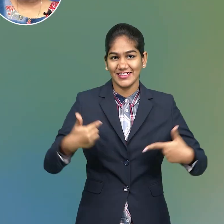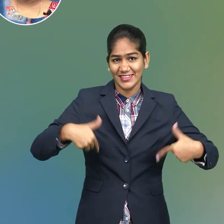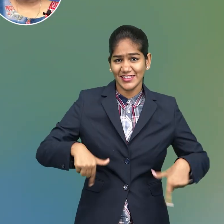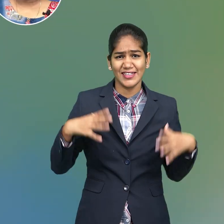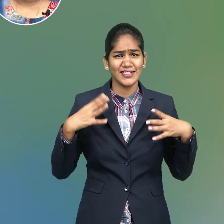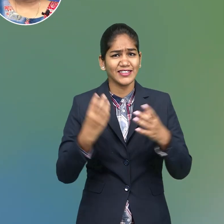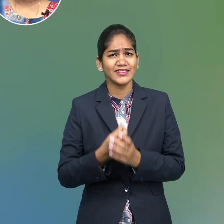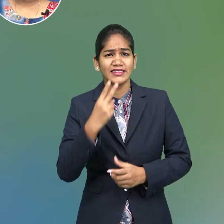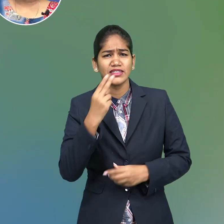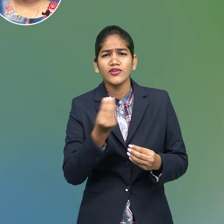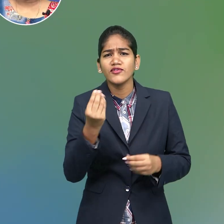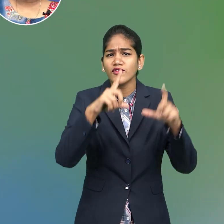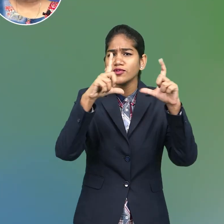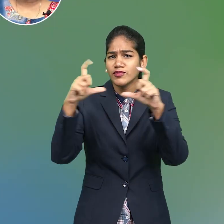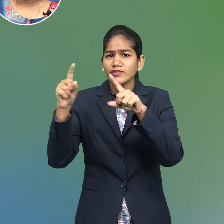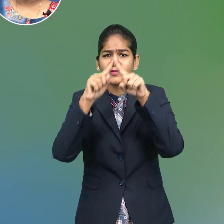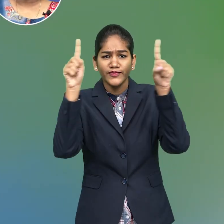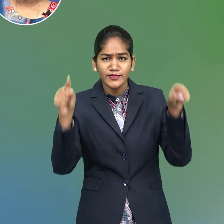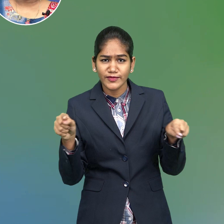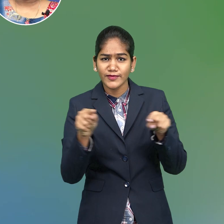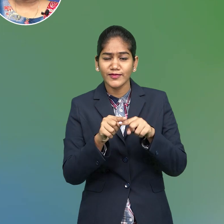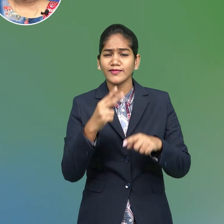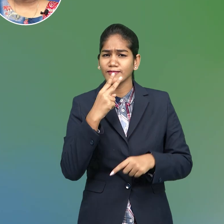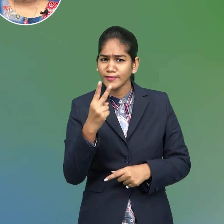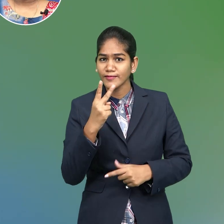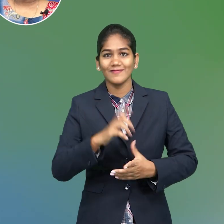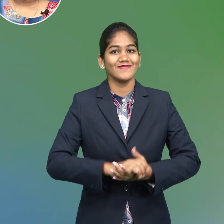Let us see few pictures on the screen.